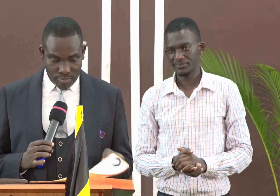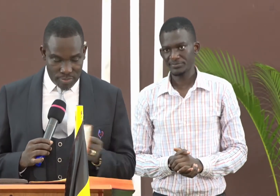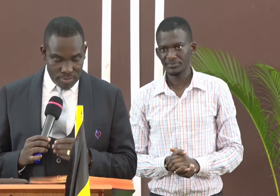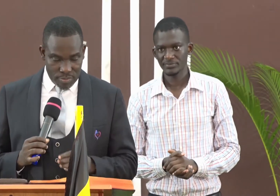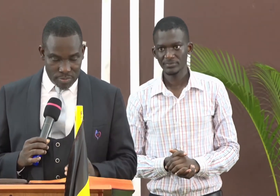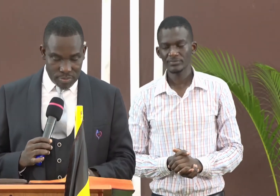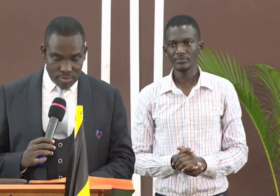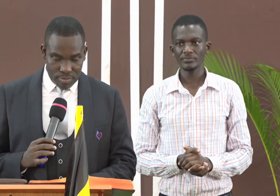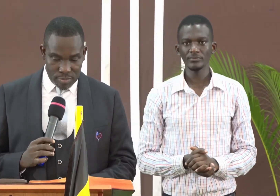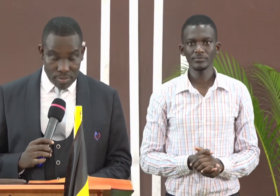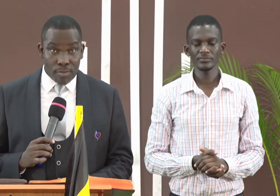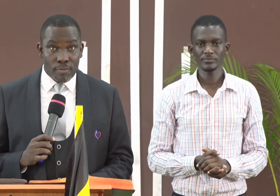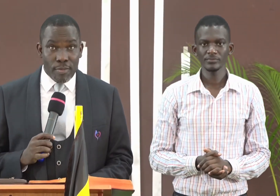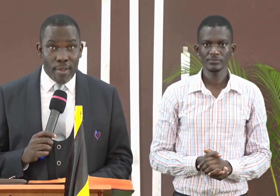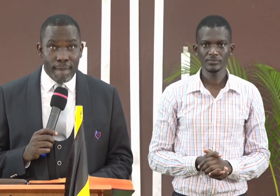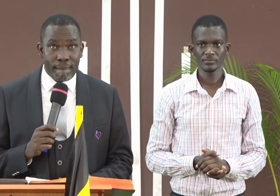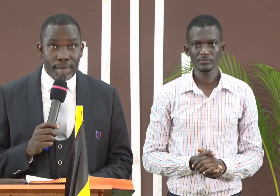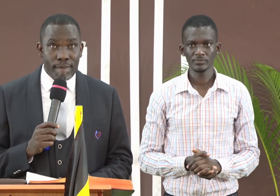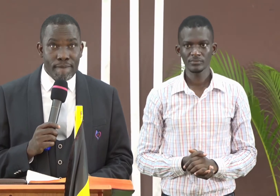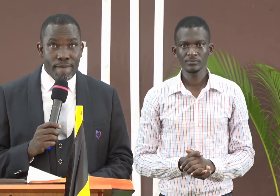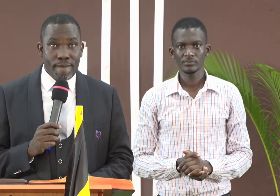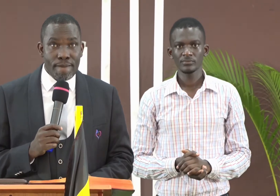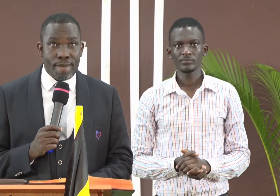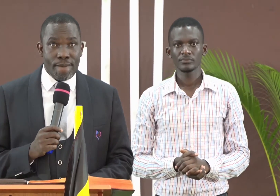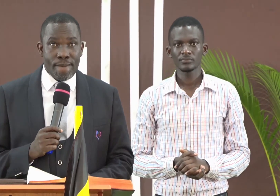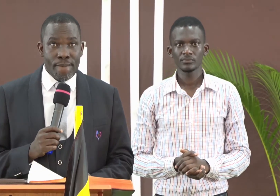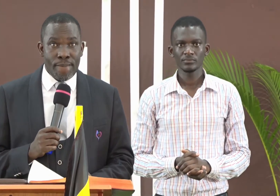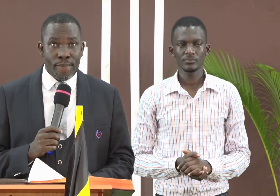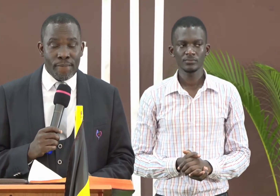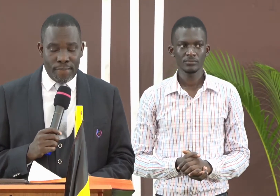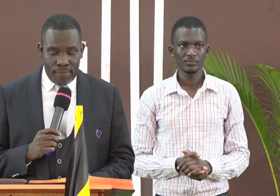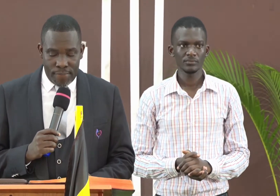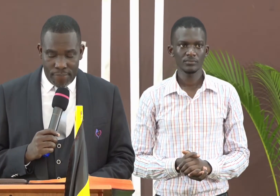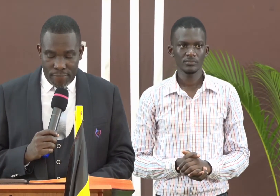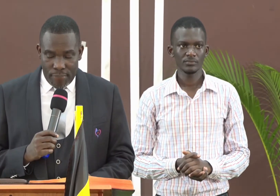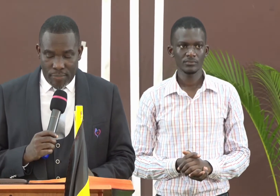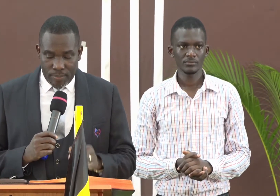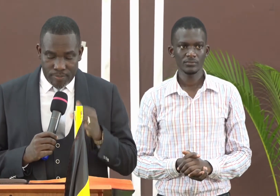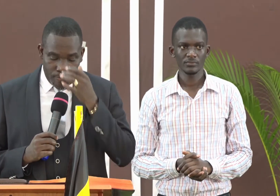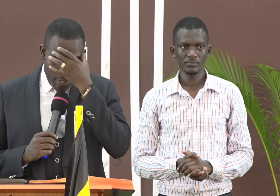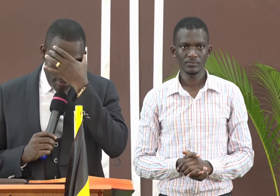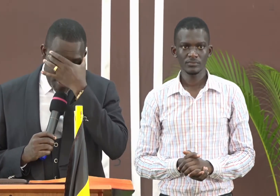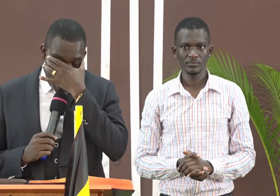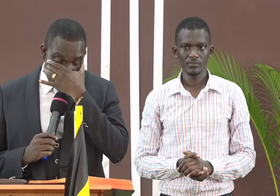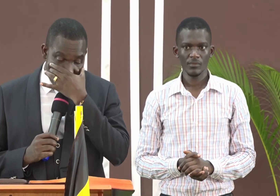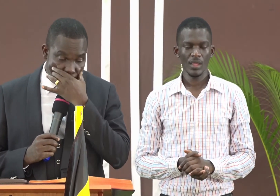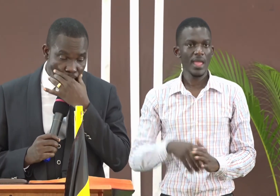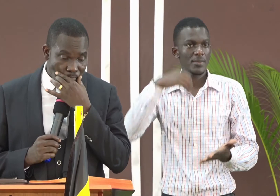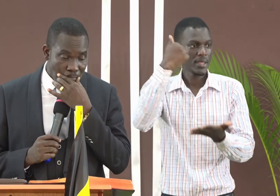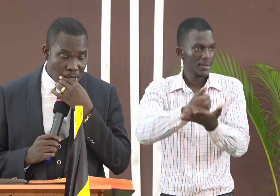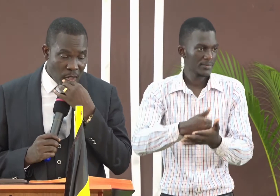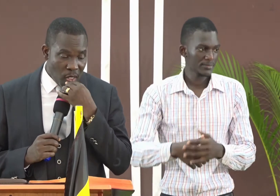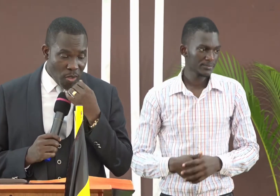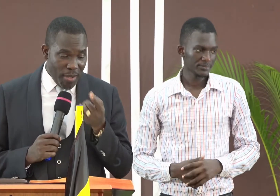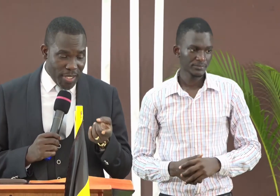but you can do it for that is man-made, maybe due to politics or some other ways of people. Amina.